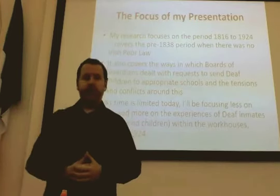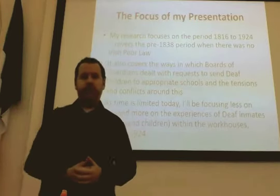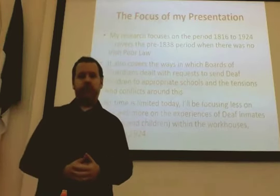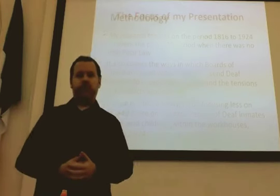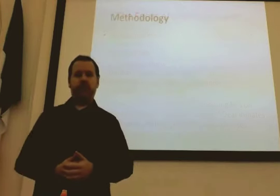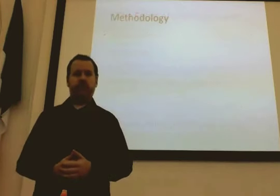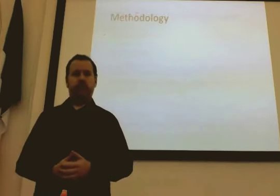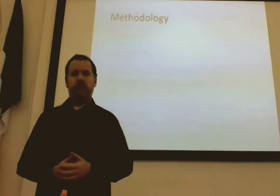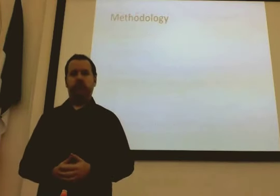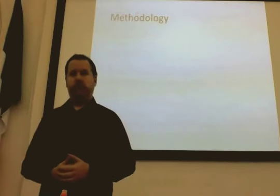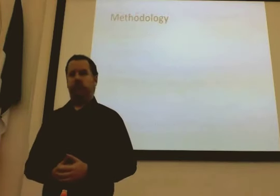that.